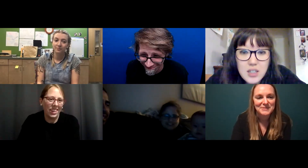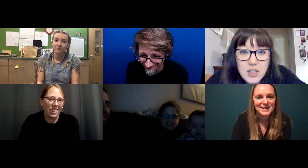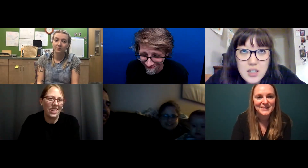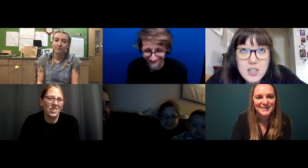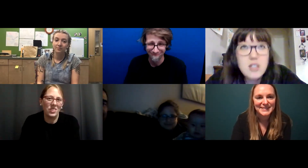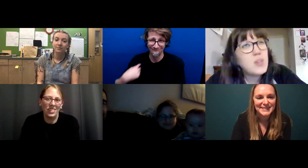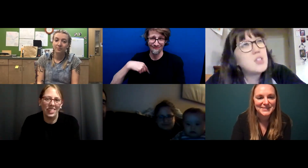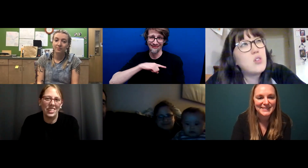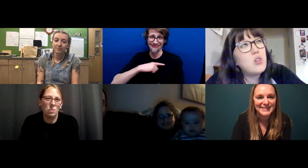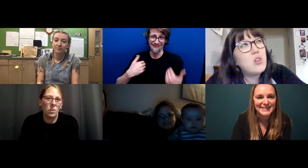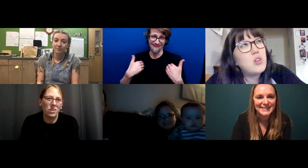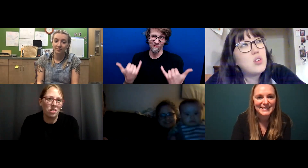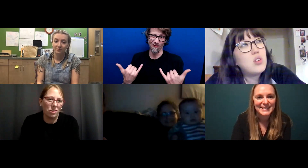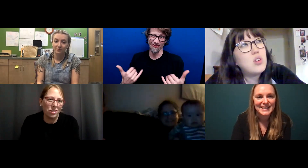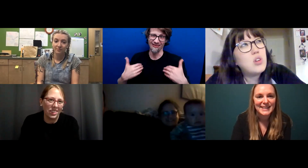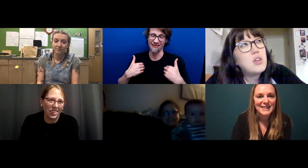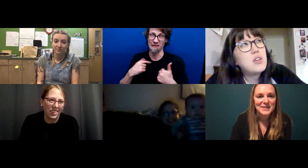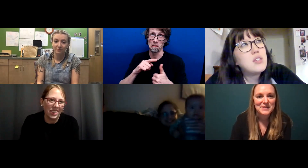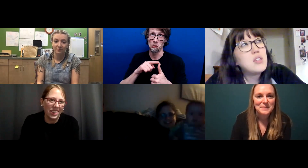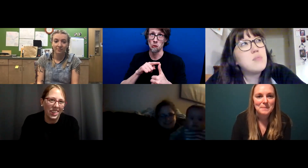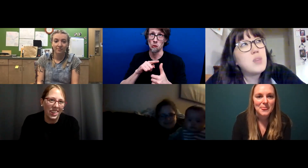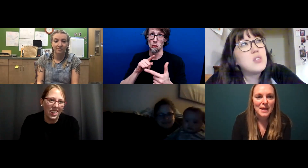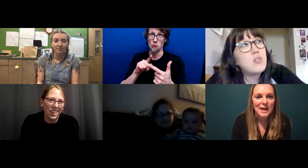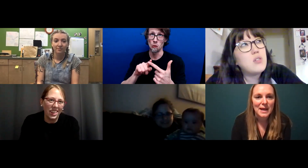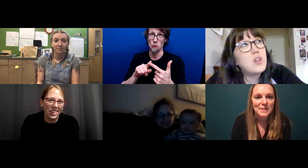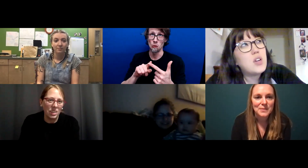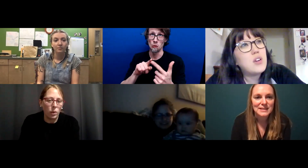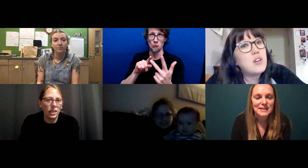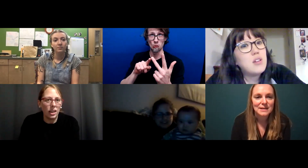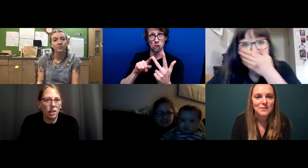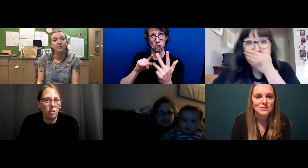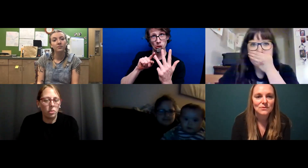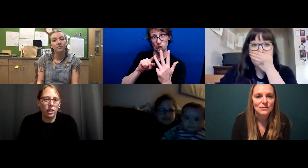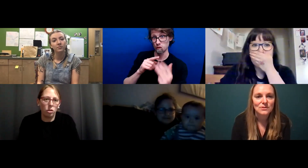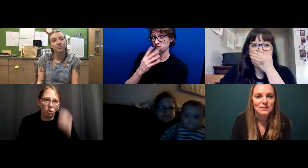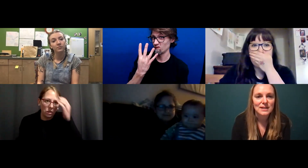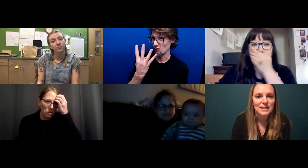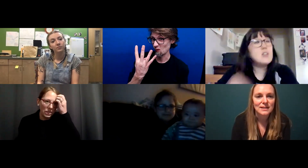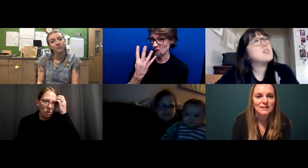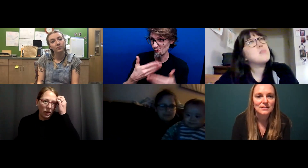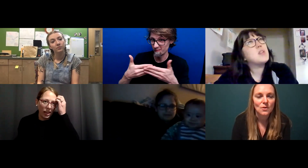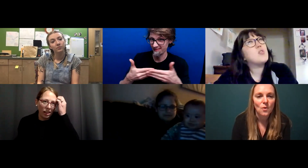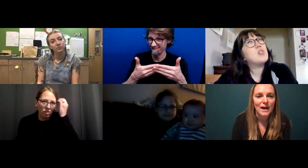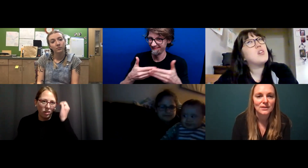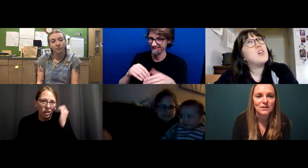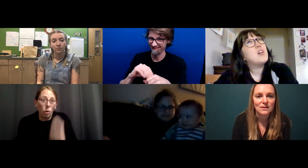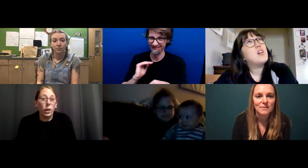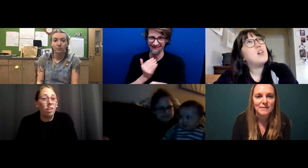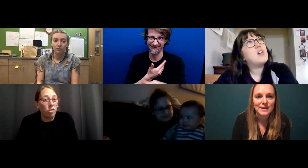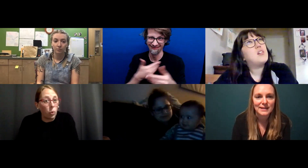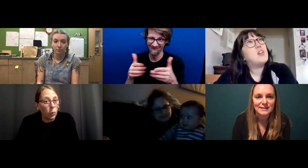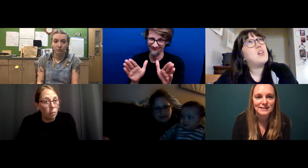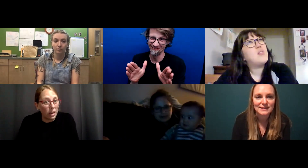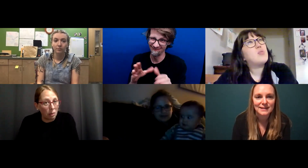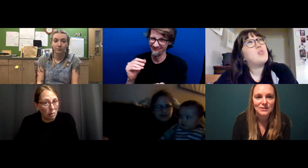Qué bueno, qué bueno. That's wonderful. Let's see, right now I'm thinking through the students that we have. We